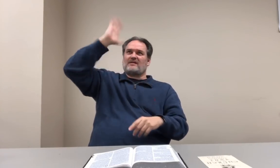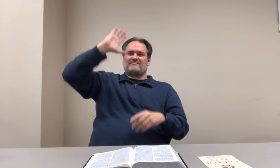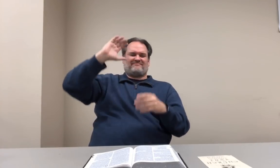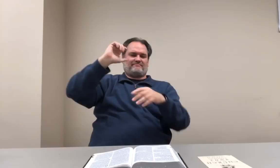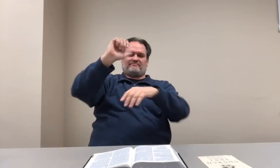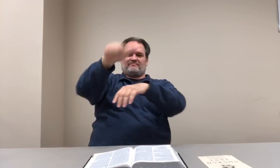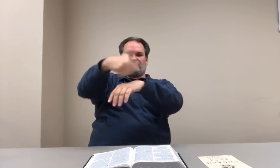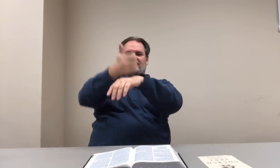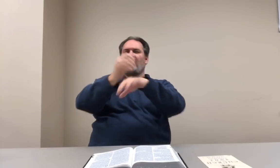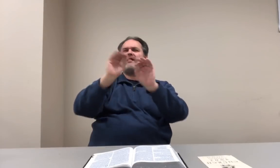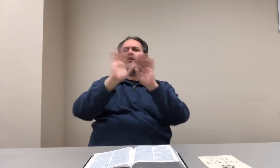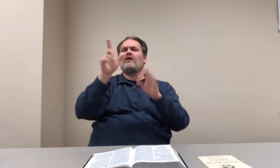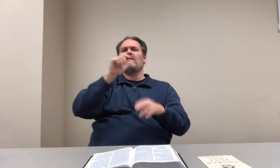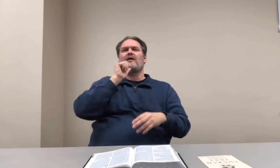Nothing can be added to him or subtracted to him.